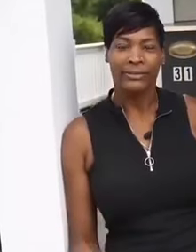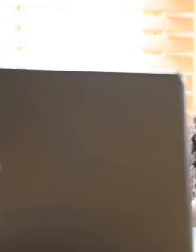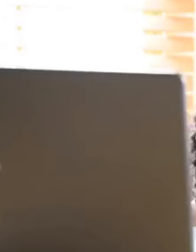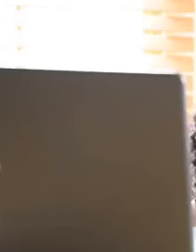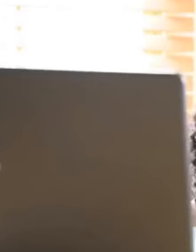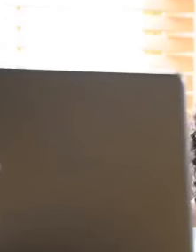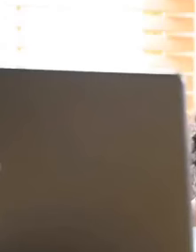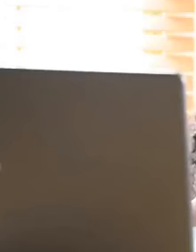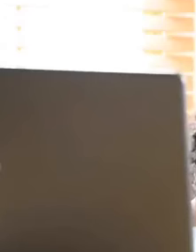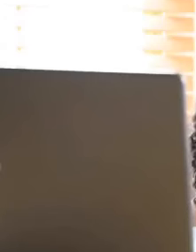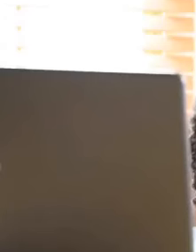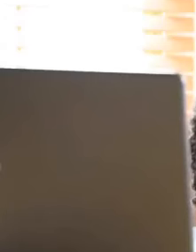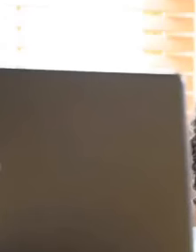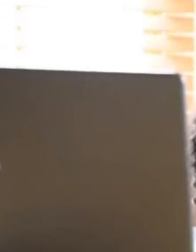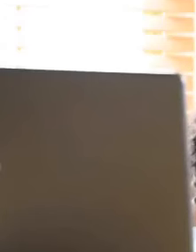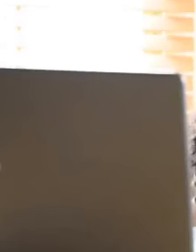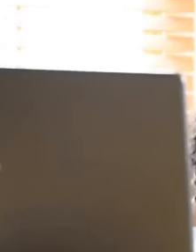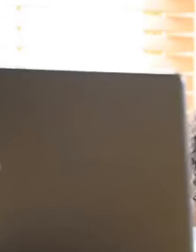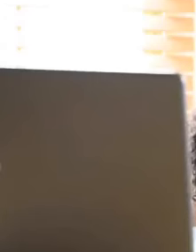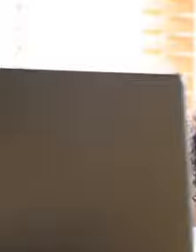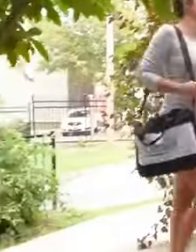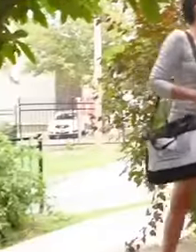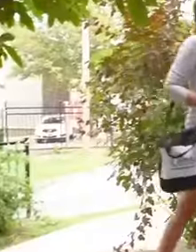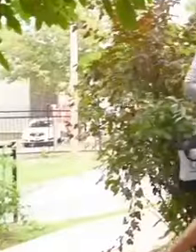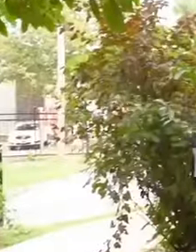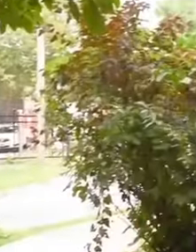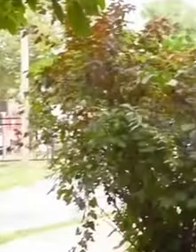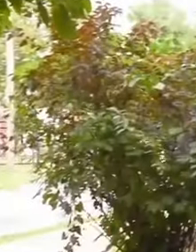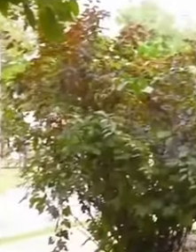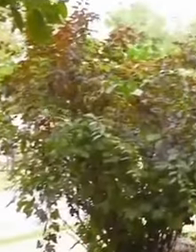counted. Be counted.